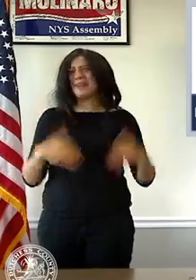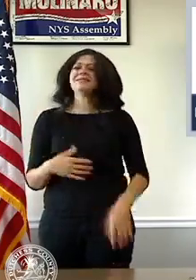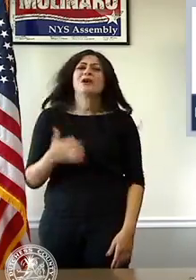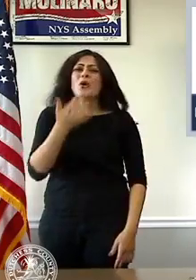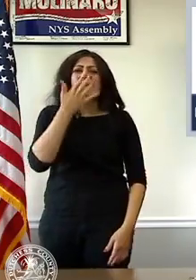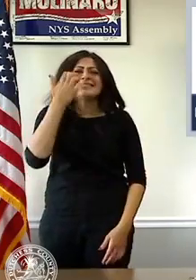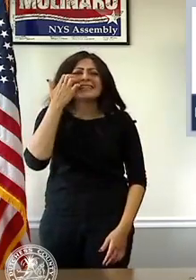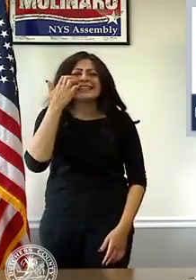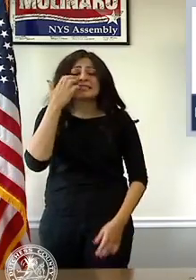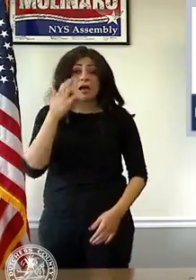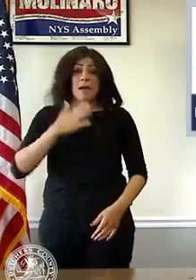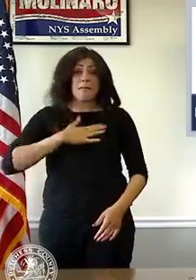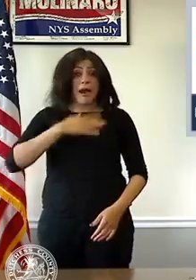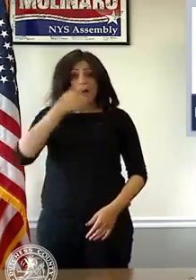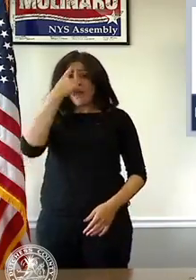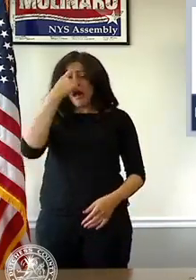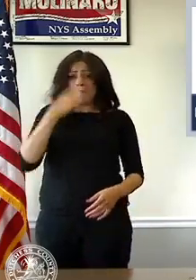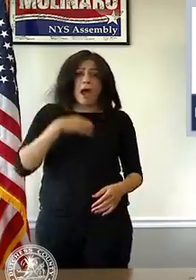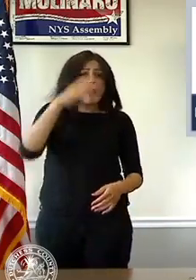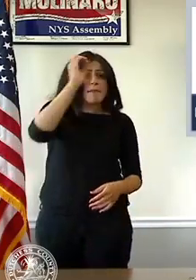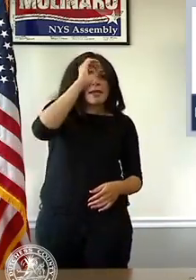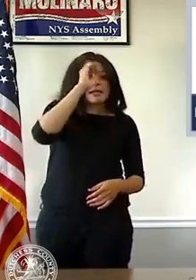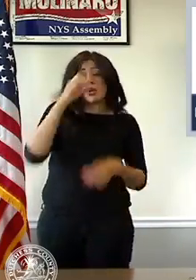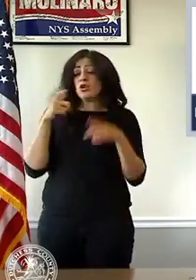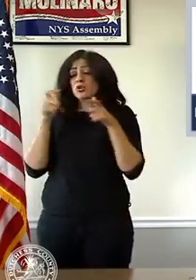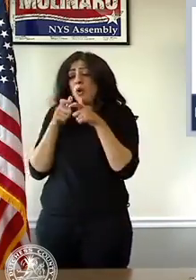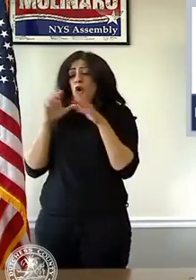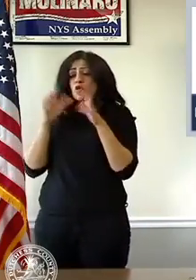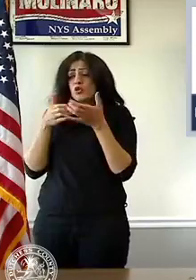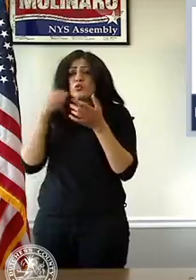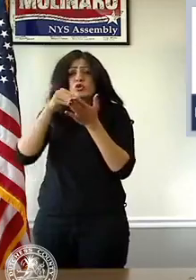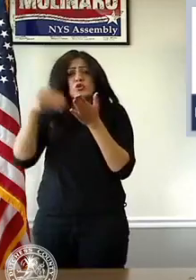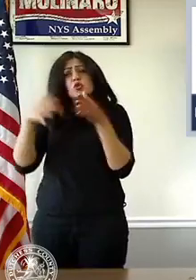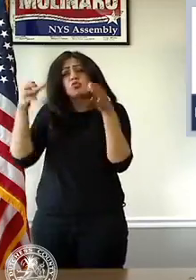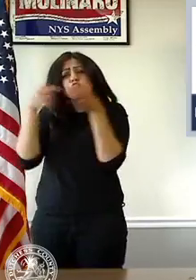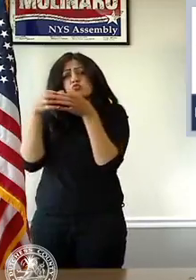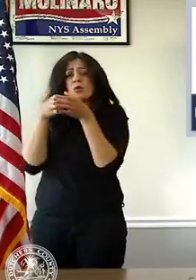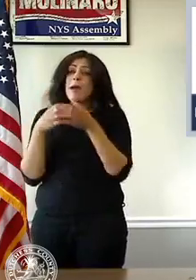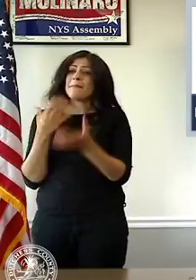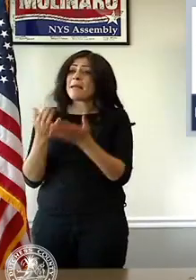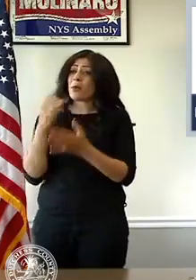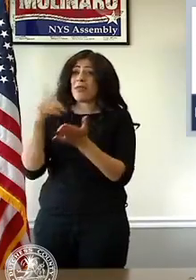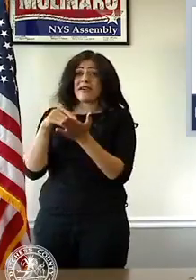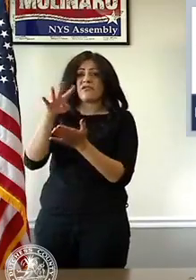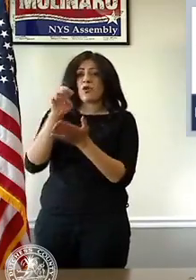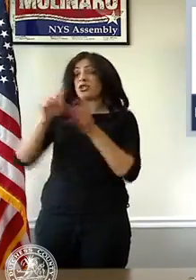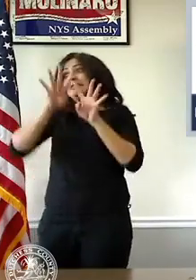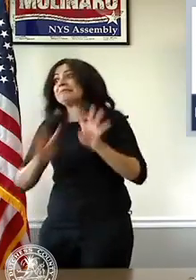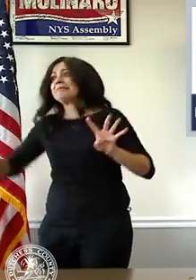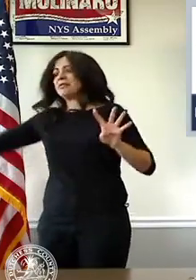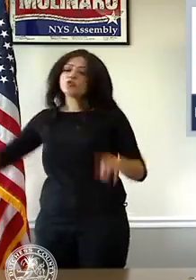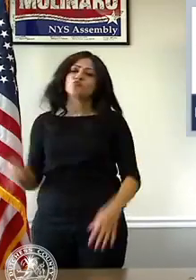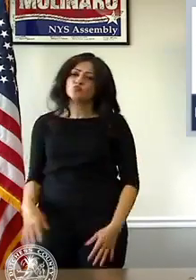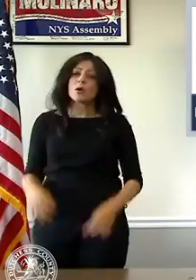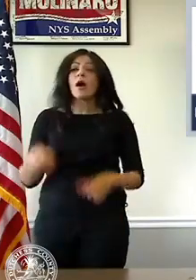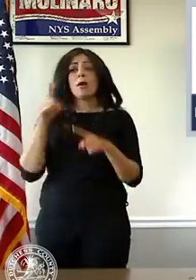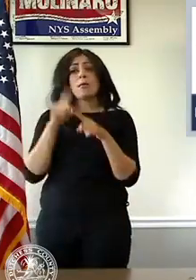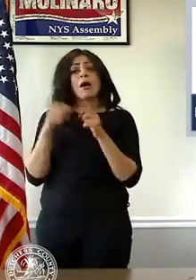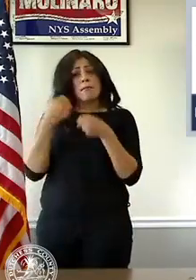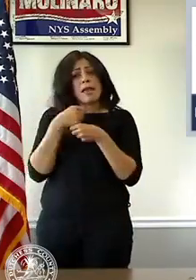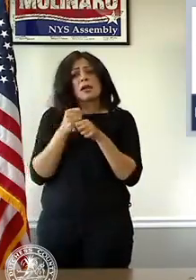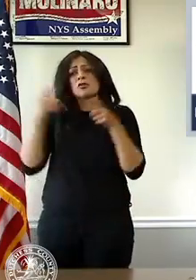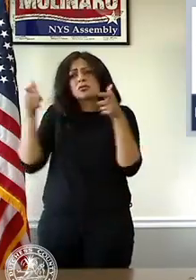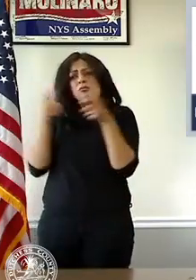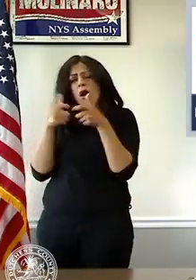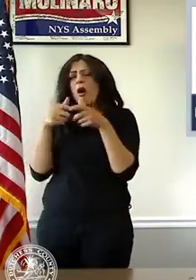any reason in my mind or anyone's mind that a small group of students, certainly you wouldn't necessarily have 1,400 lined up next to each other, but creating a safe